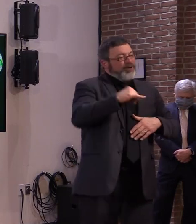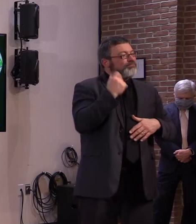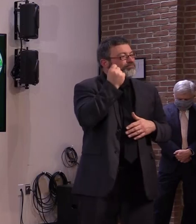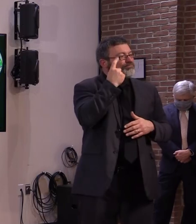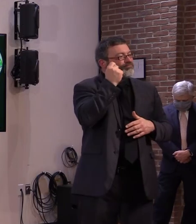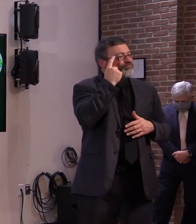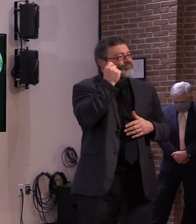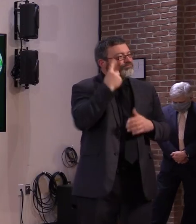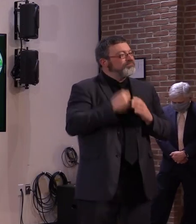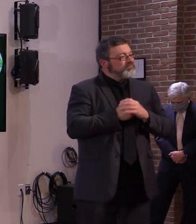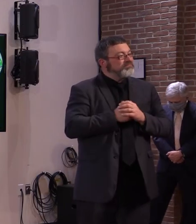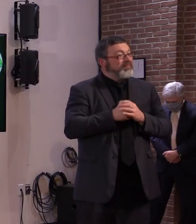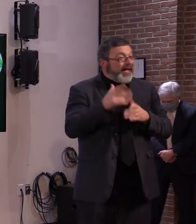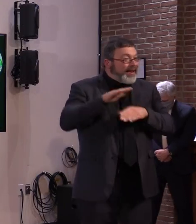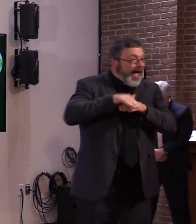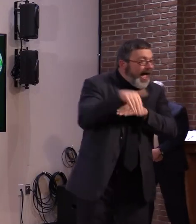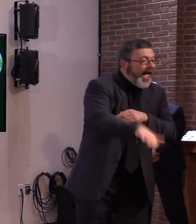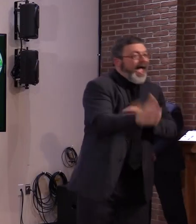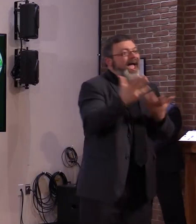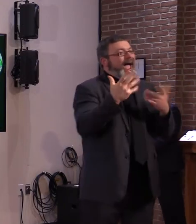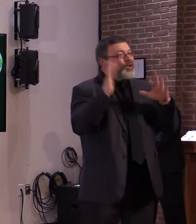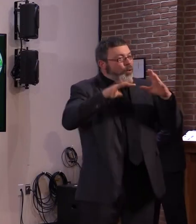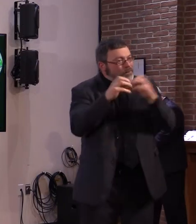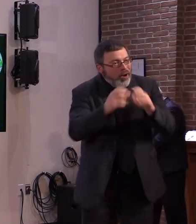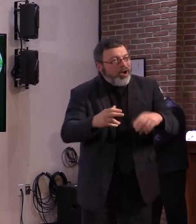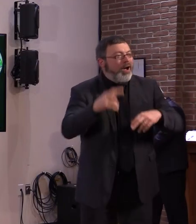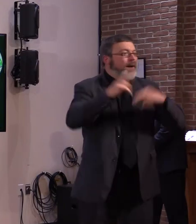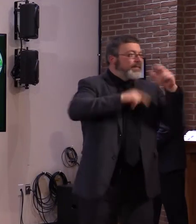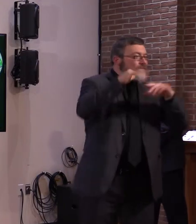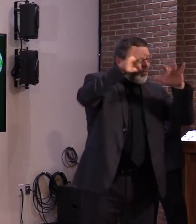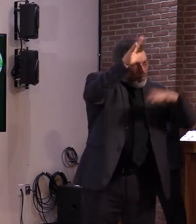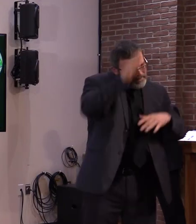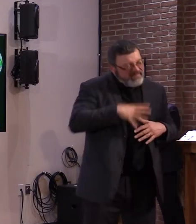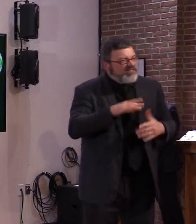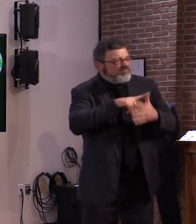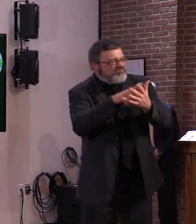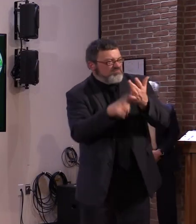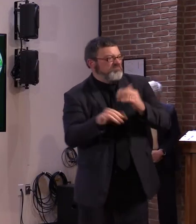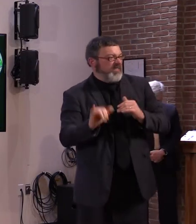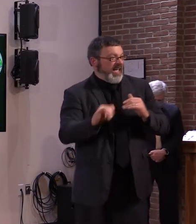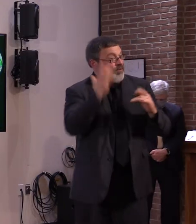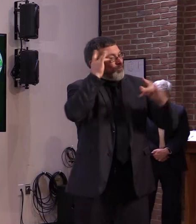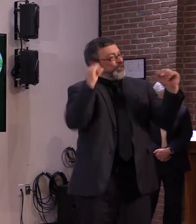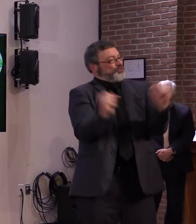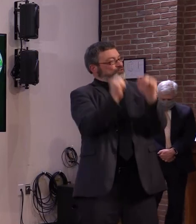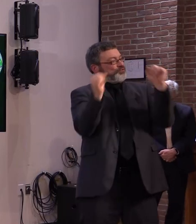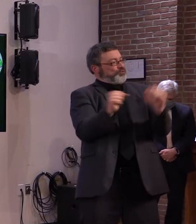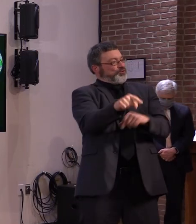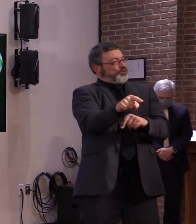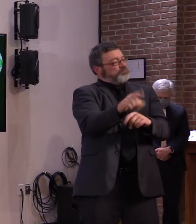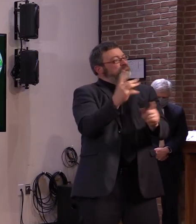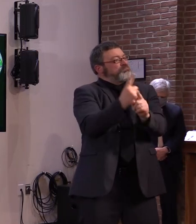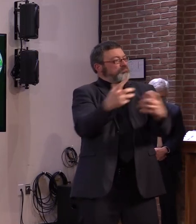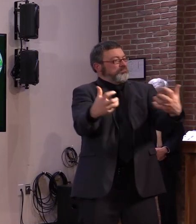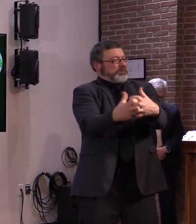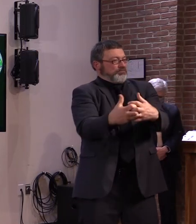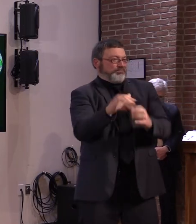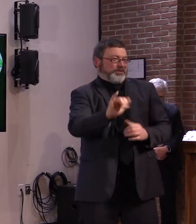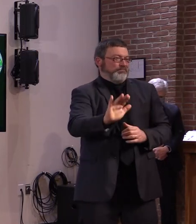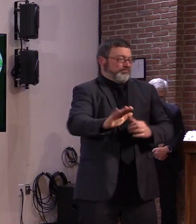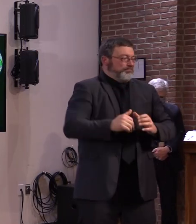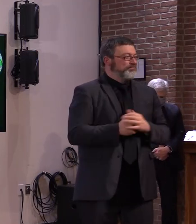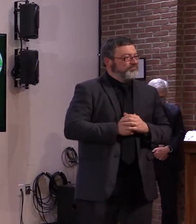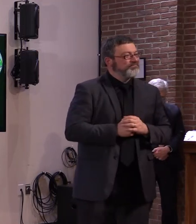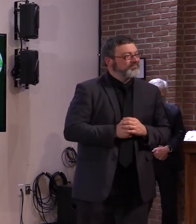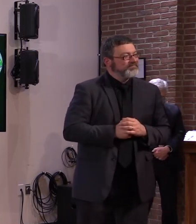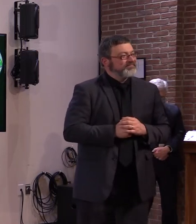snowmen. In short, the normal activities that Vermont children enjoy during the winter in any year, let alone in a year during a